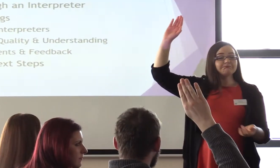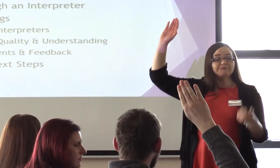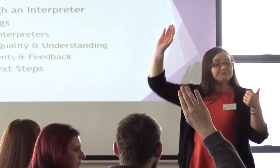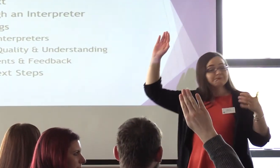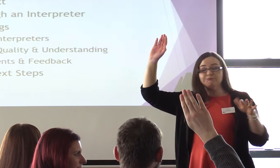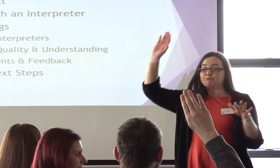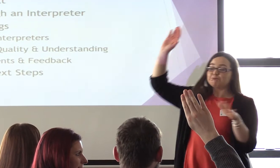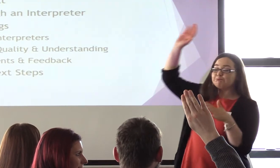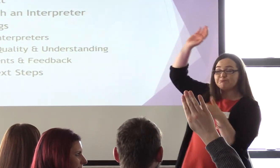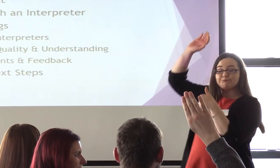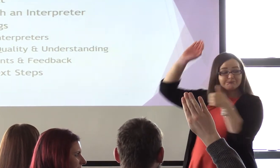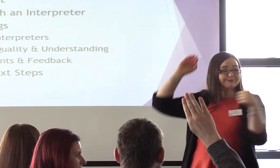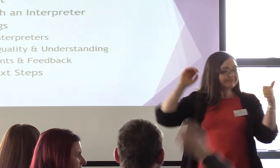language? Okay, so there's a few.